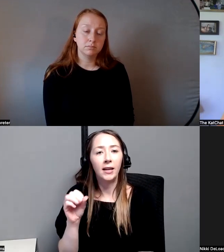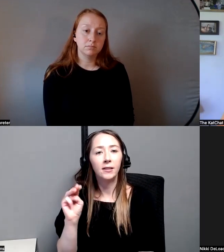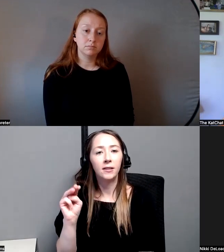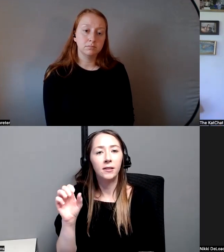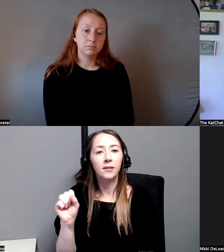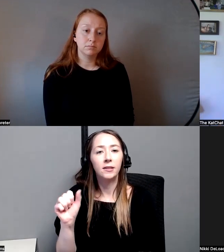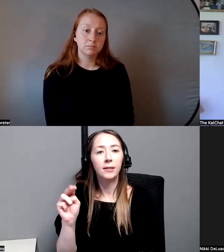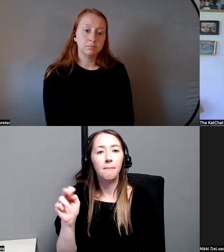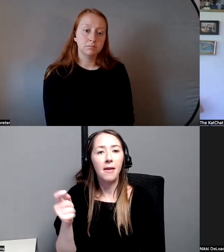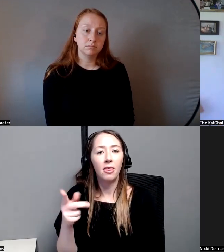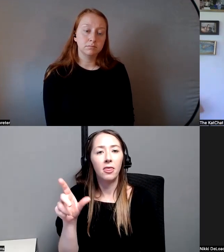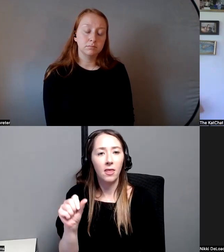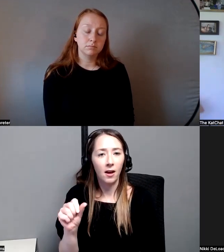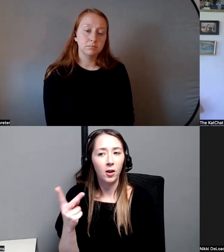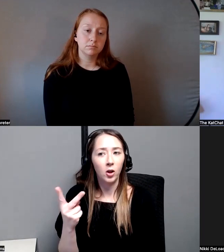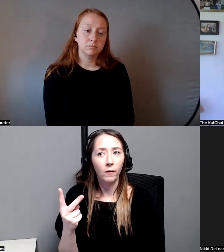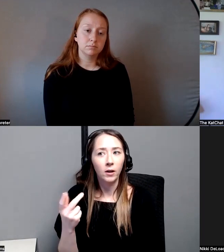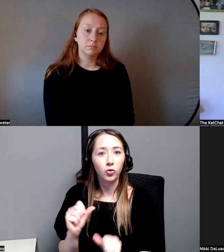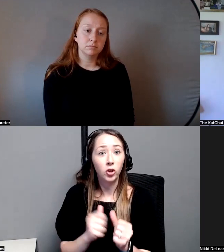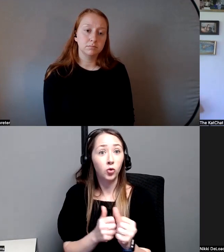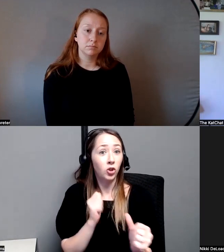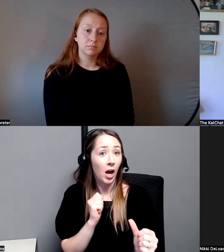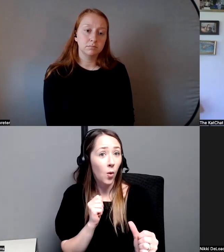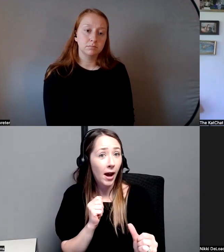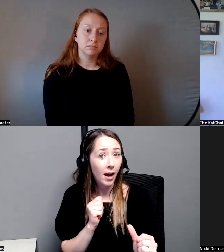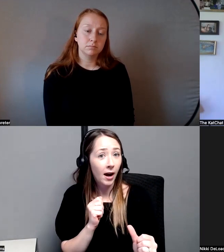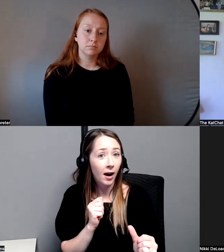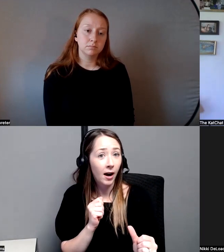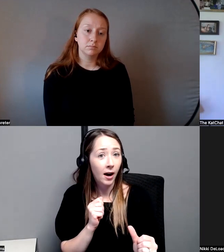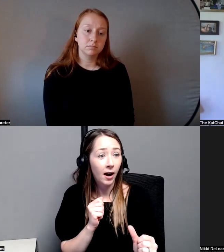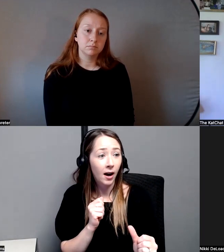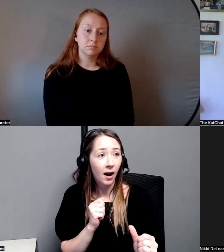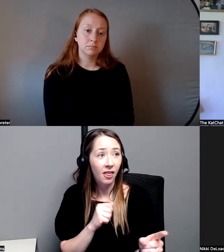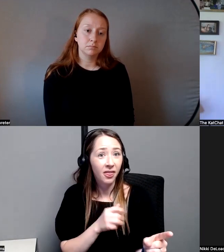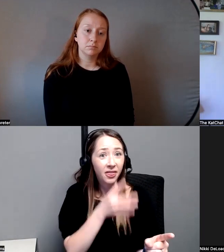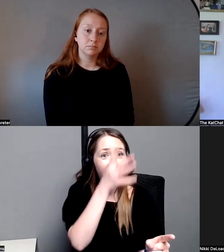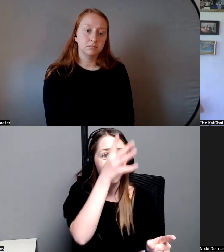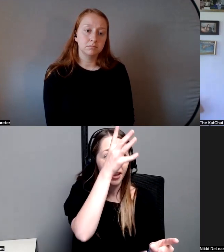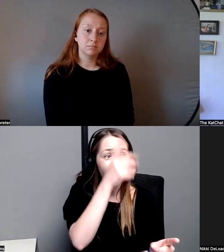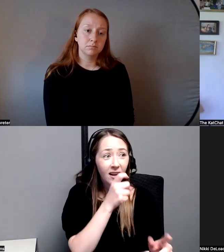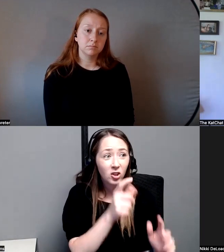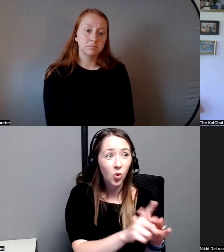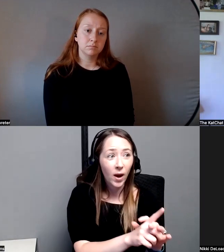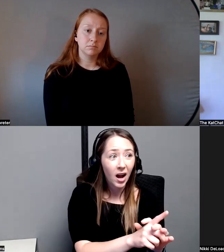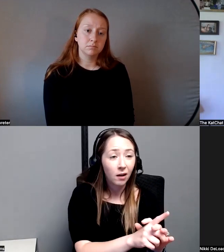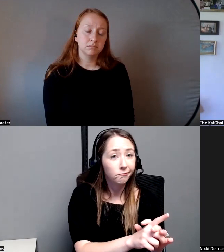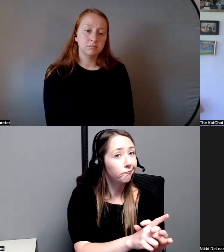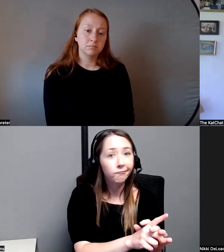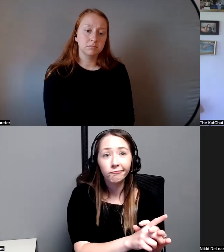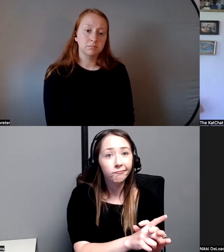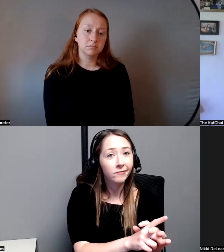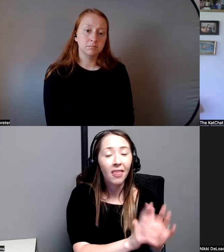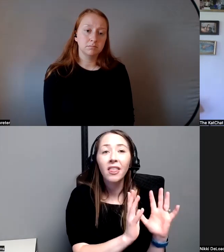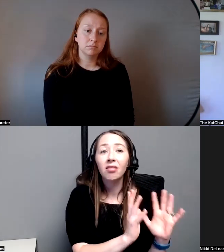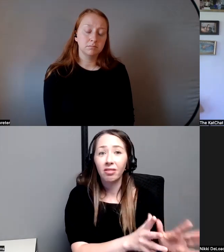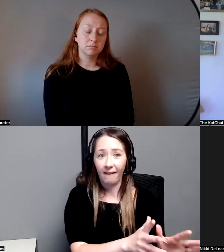didn't shy away from reserved for dad and the dad not showing up. Because,